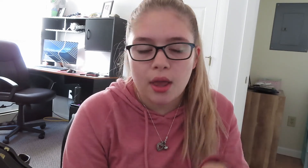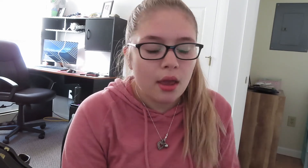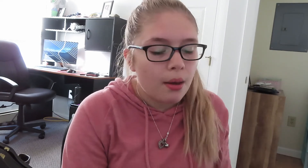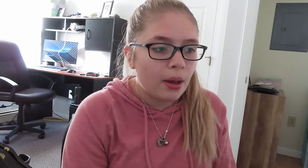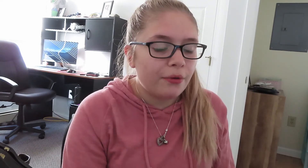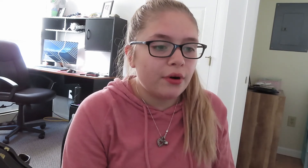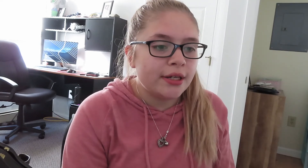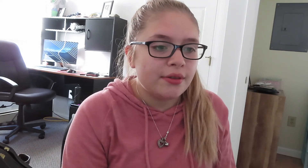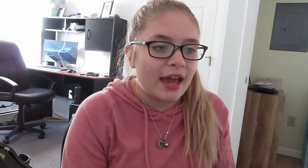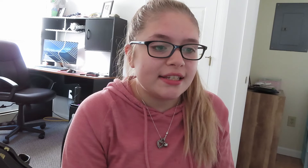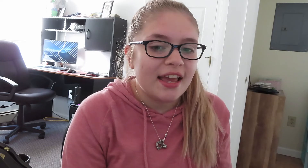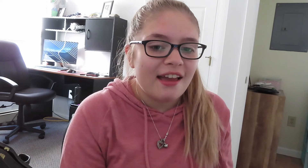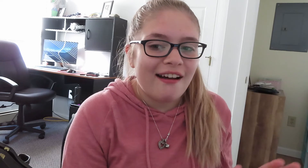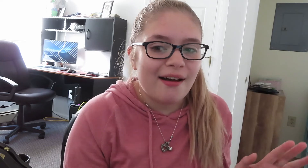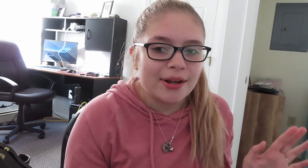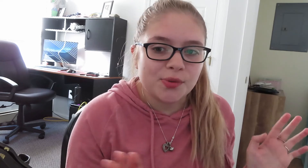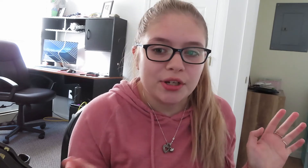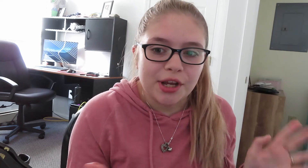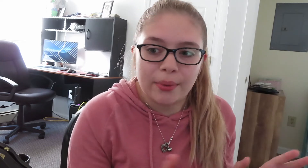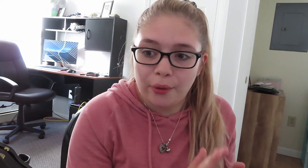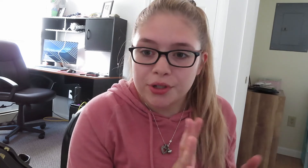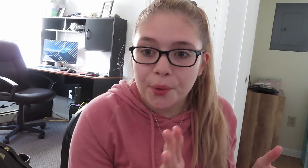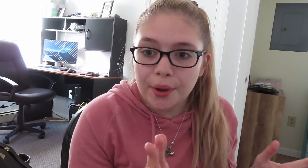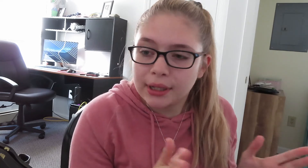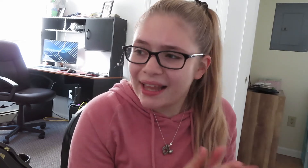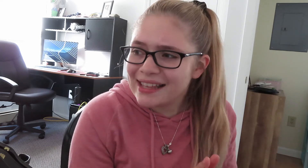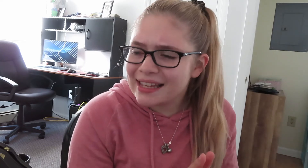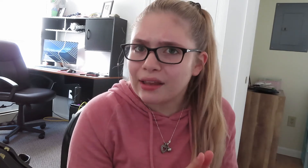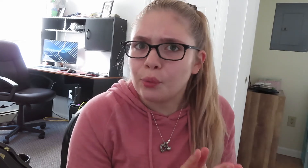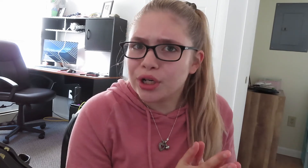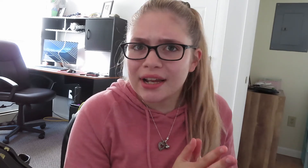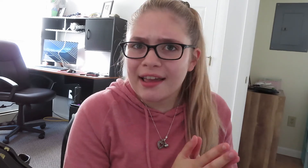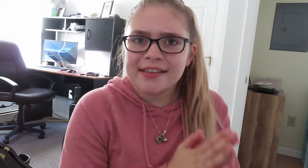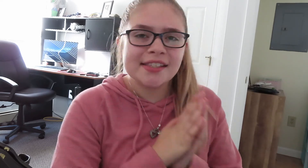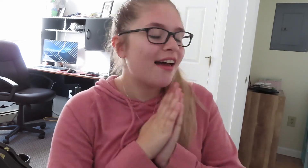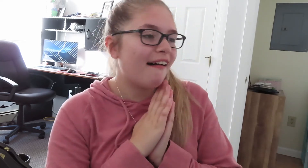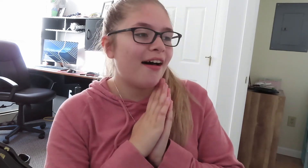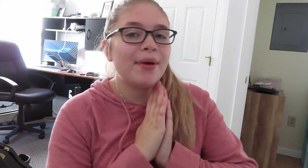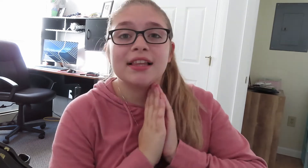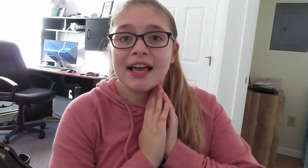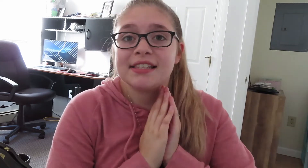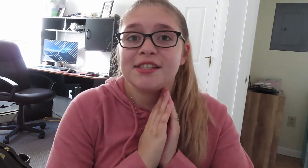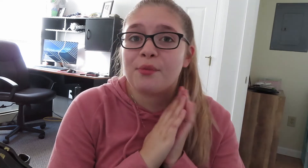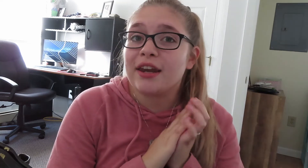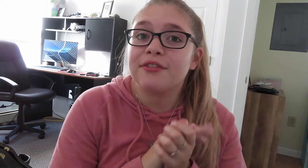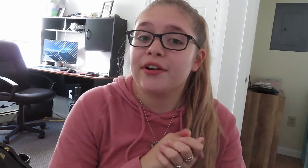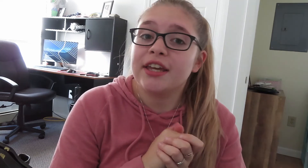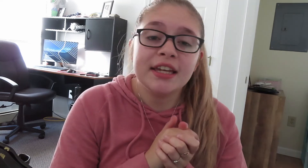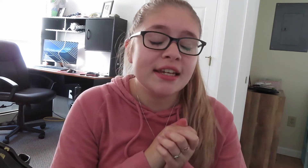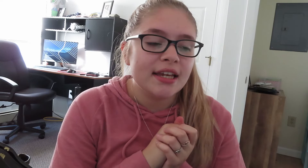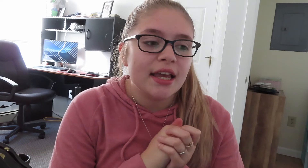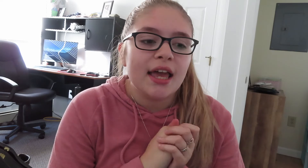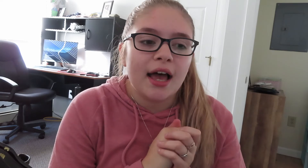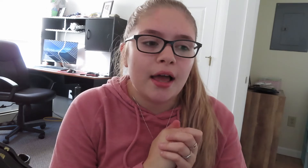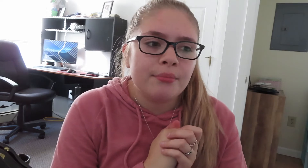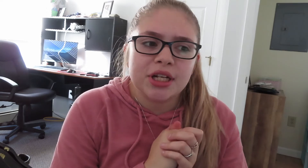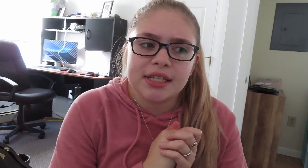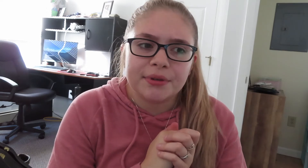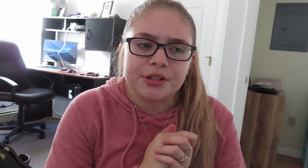But before I do that, I just want to talk about class and work, I guess. Classes went very good. Just typical